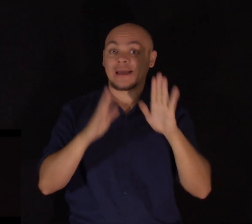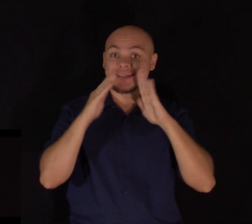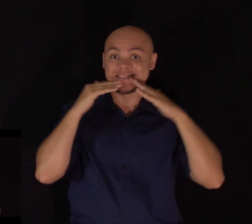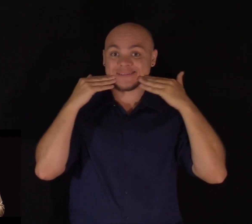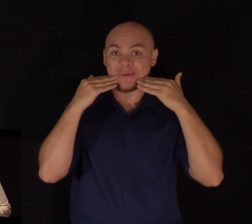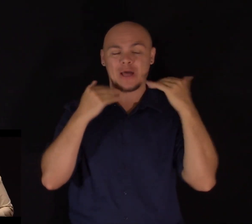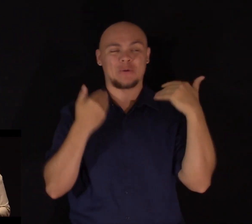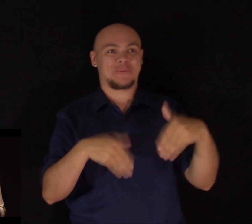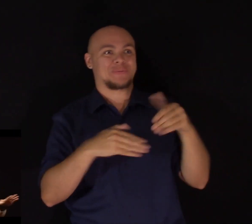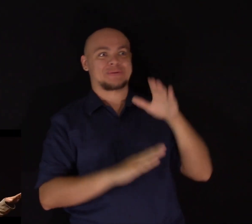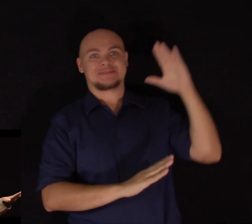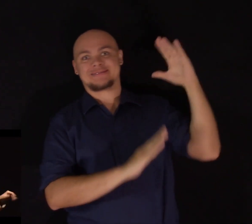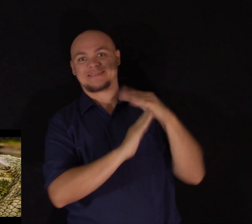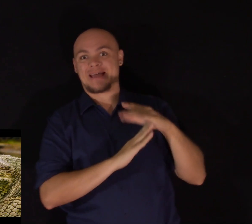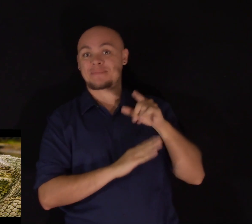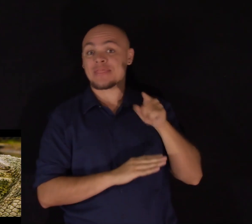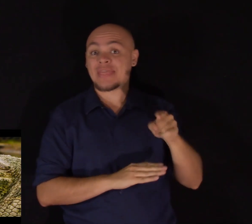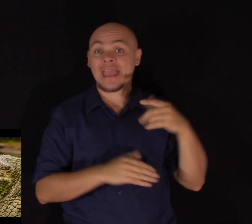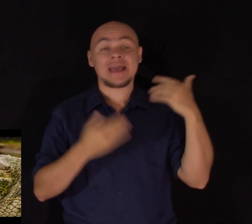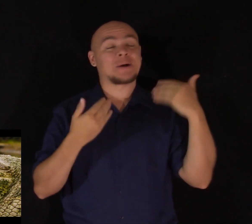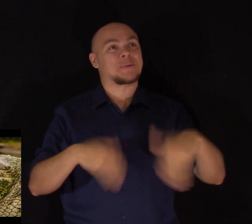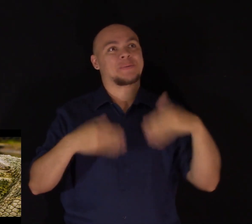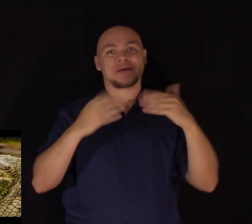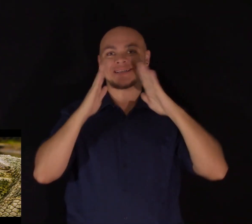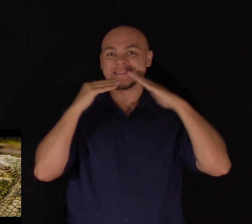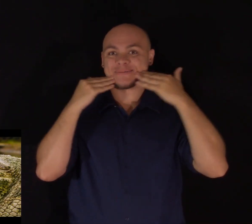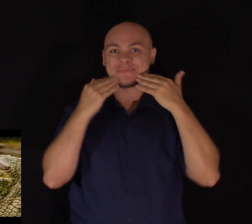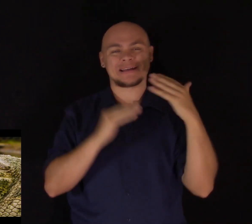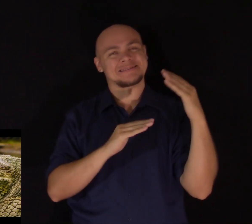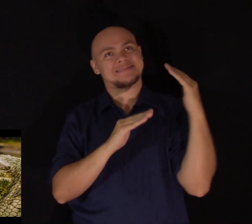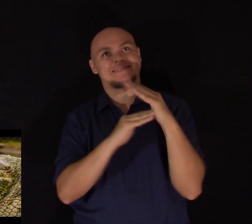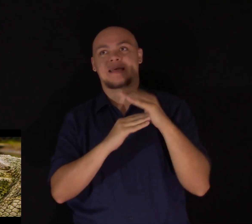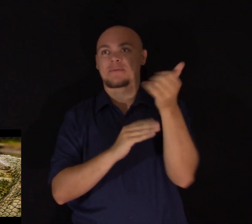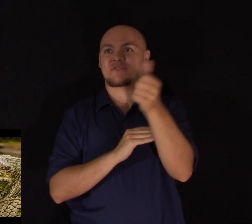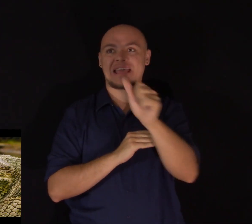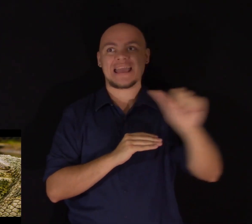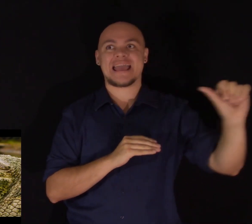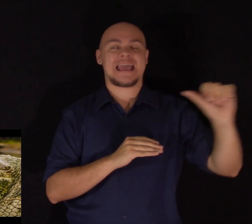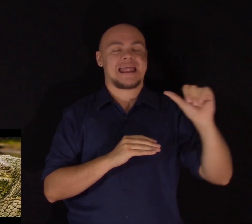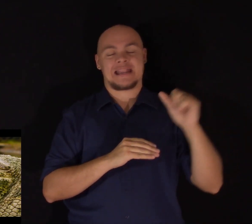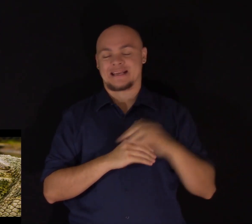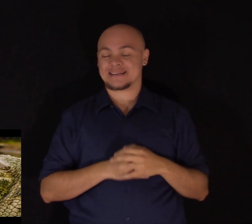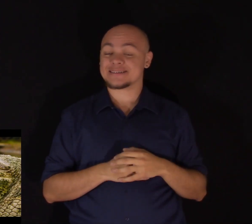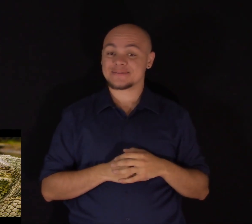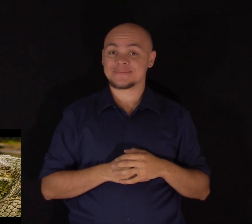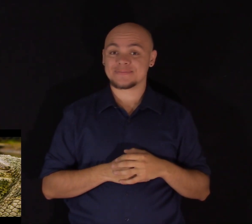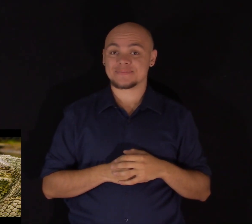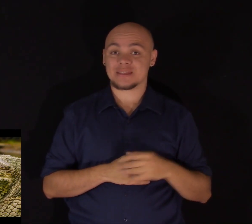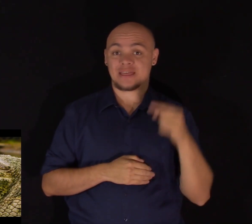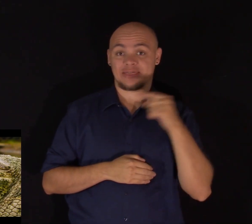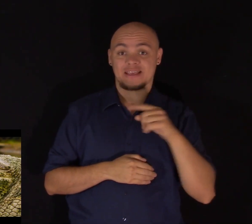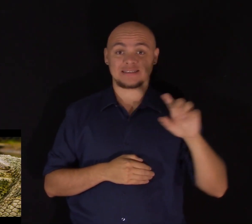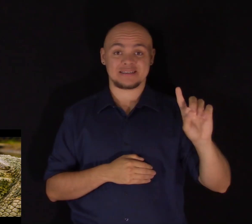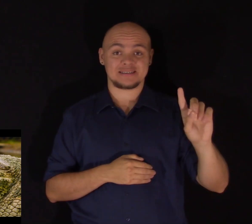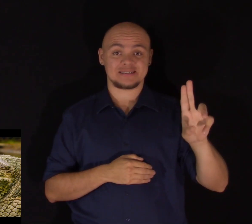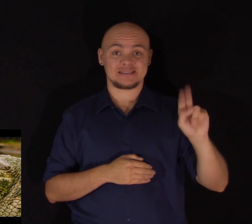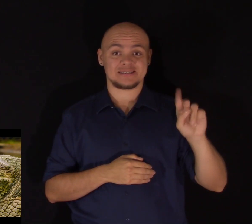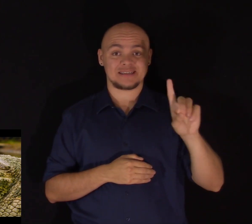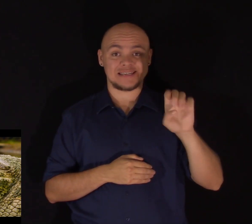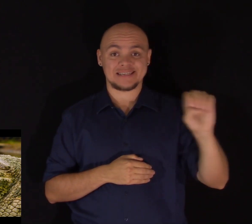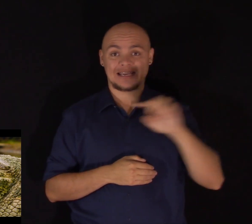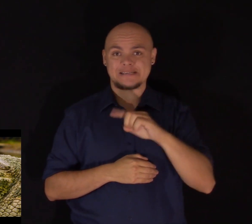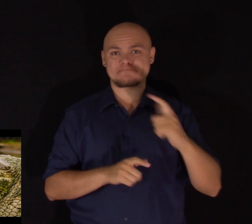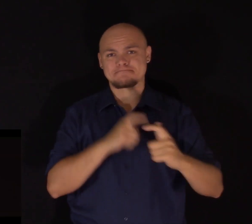won the lotto. Alligators and crocodiles smile more than any animal in the animal kingdom. This is Dundee. He's a huge